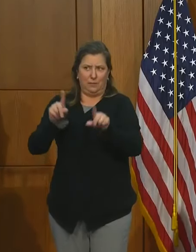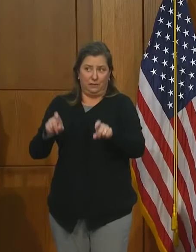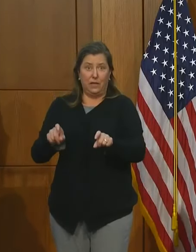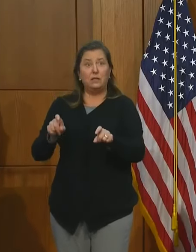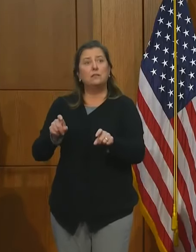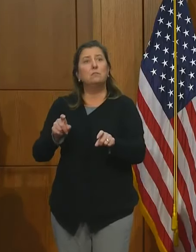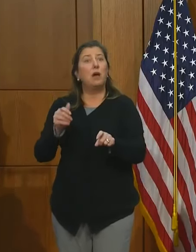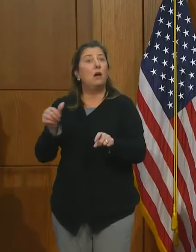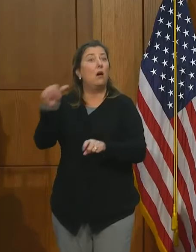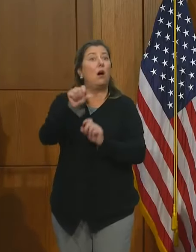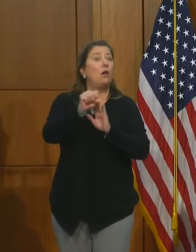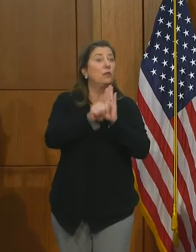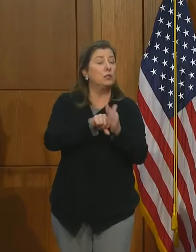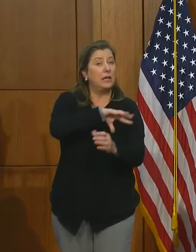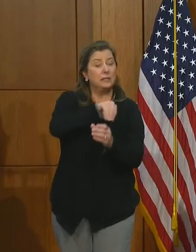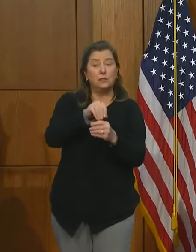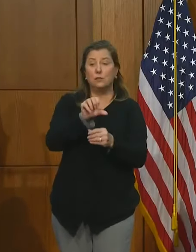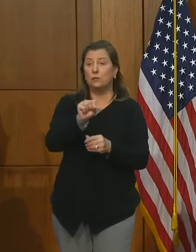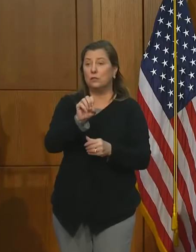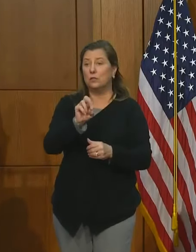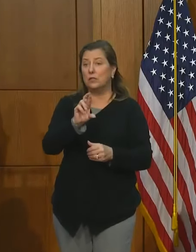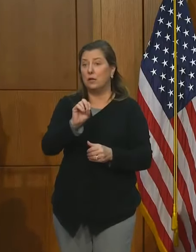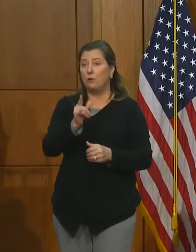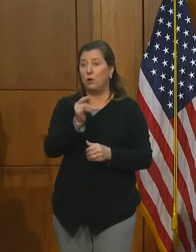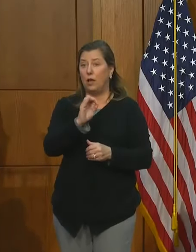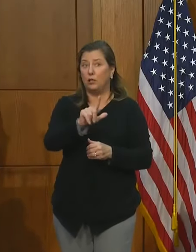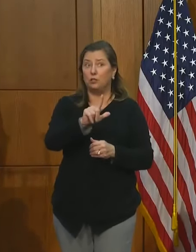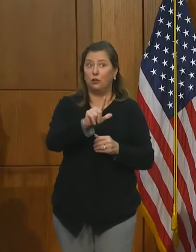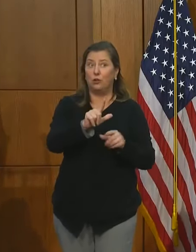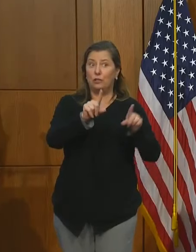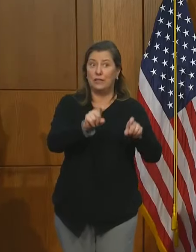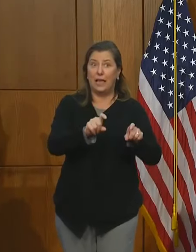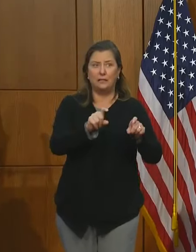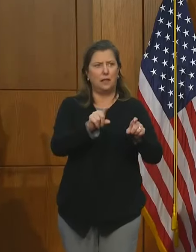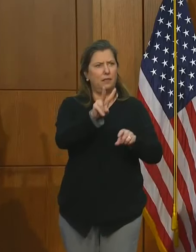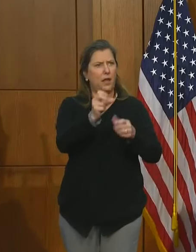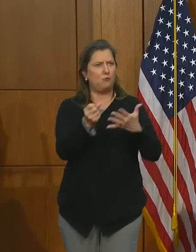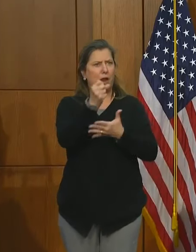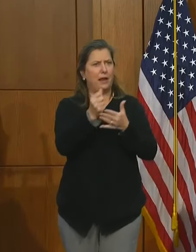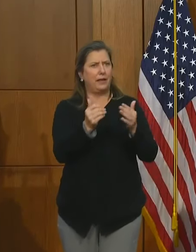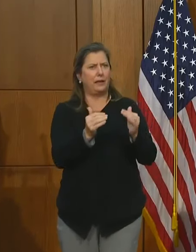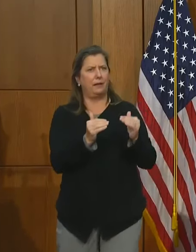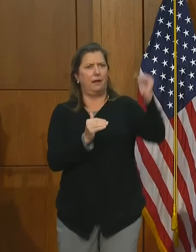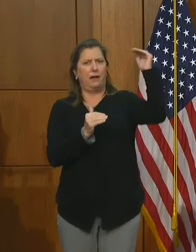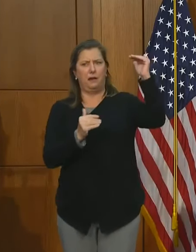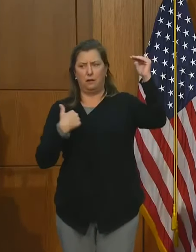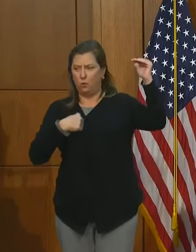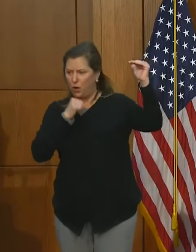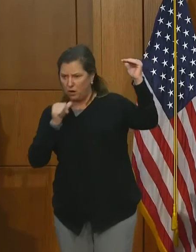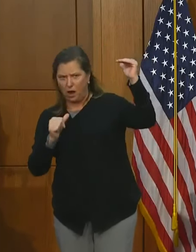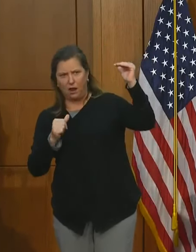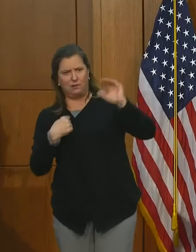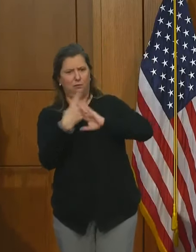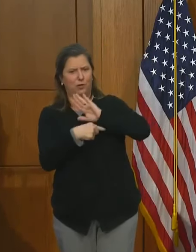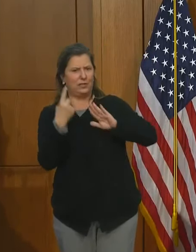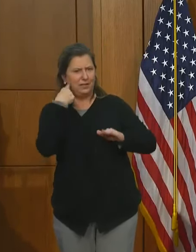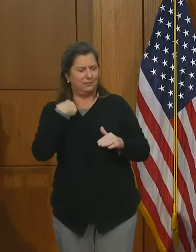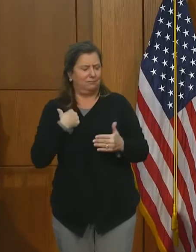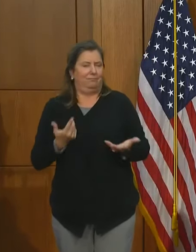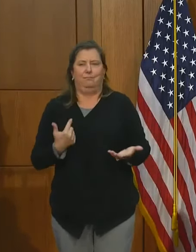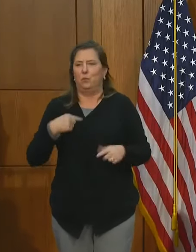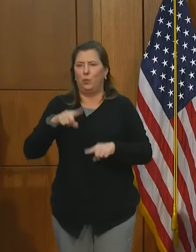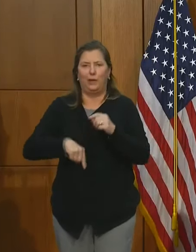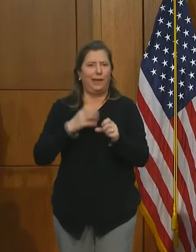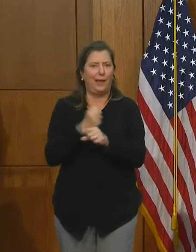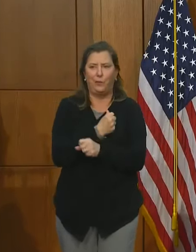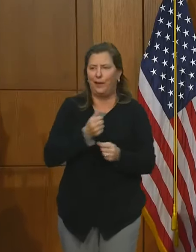state is including serological tests and they're ranked above Virginia and we are not, and we're getting criticized for that, you can't win